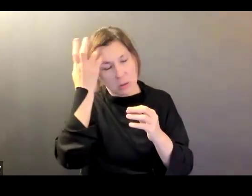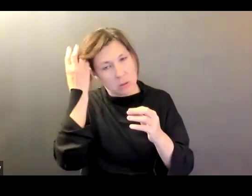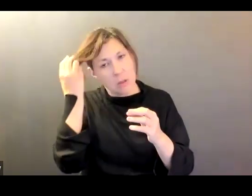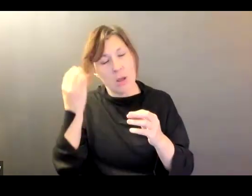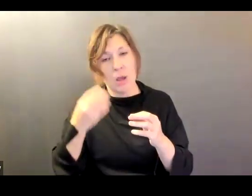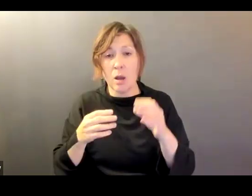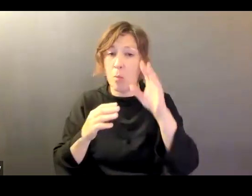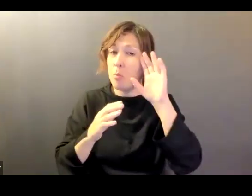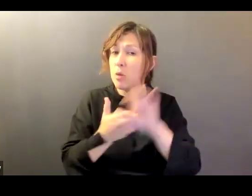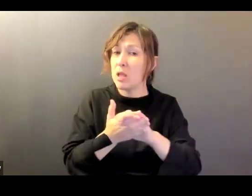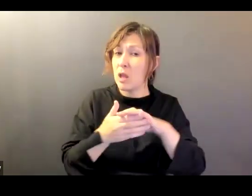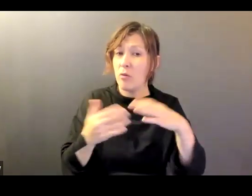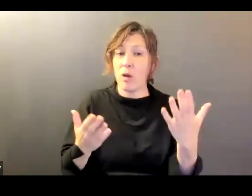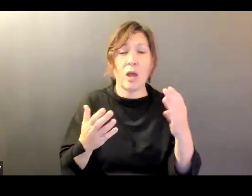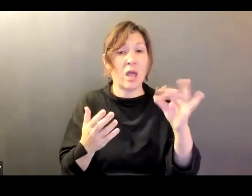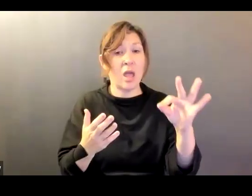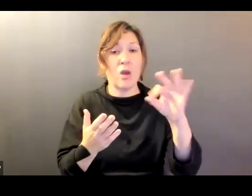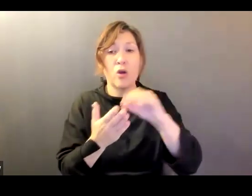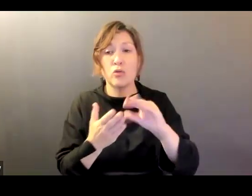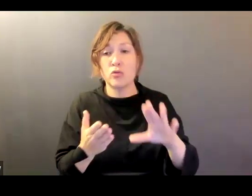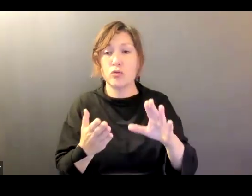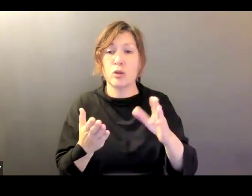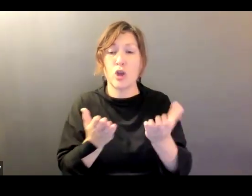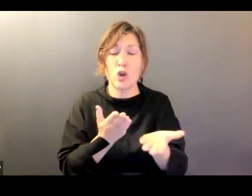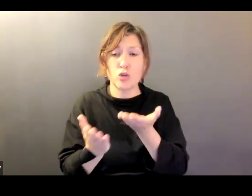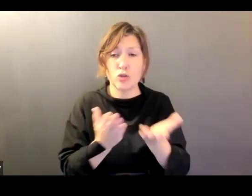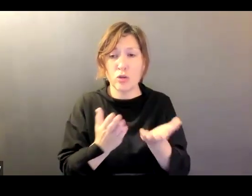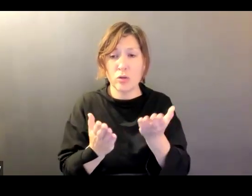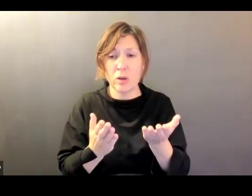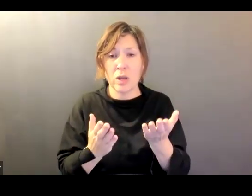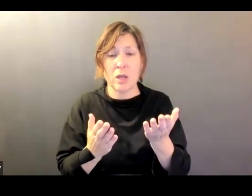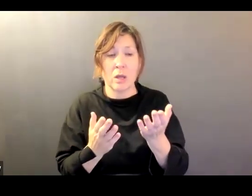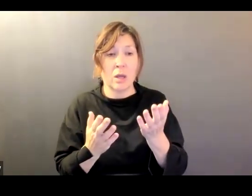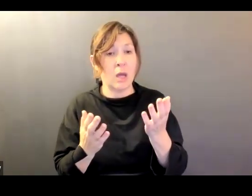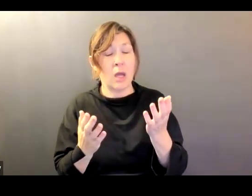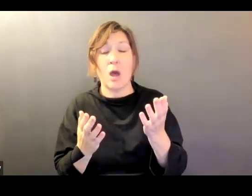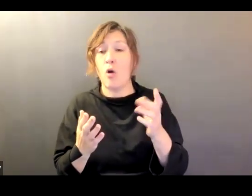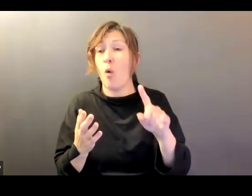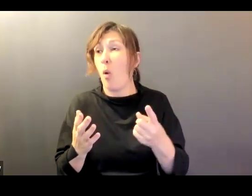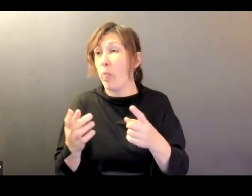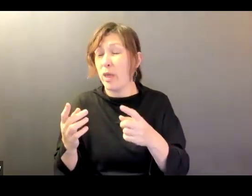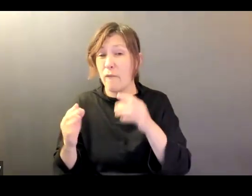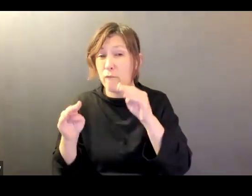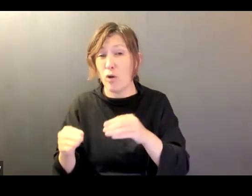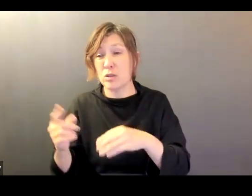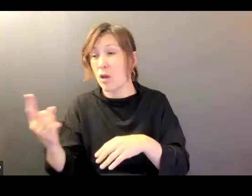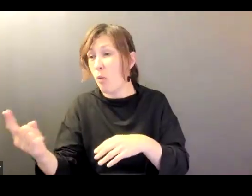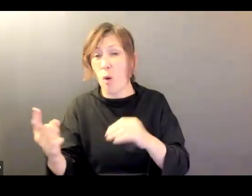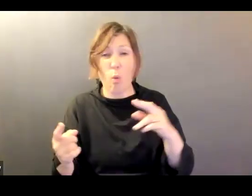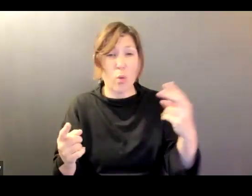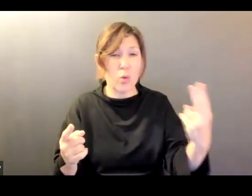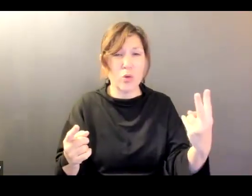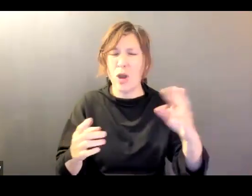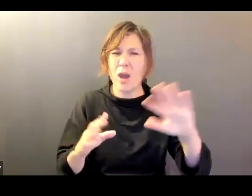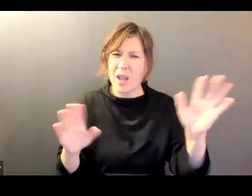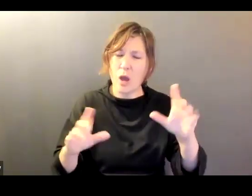serving students here and there, then we're serving all students in between. This disciplined approach has helped